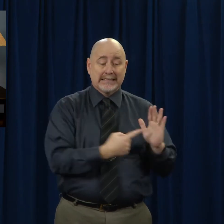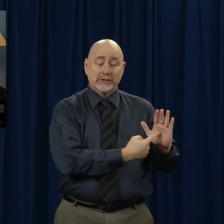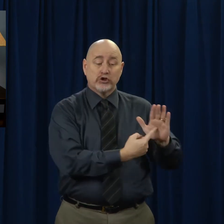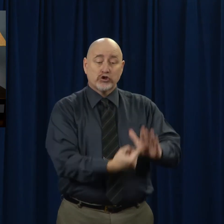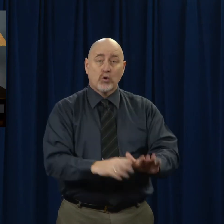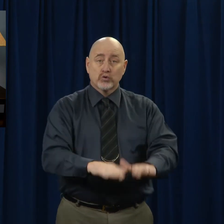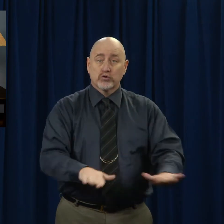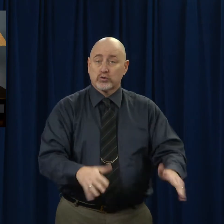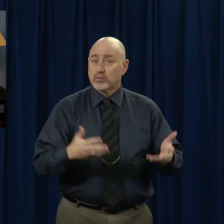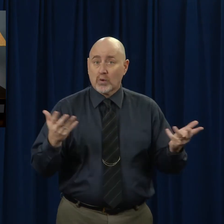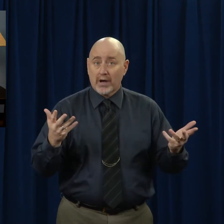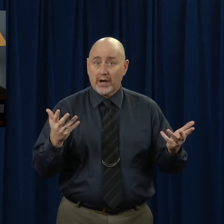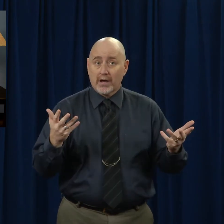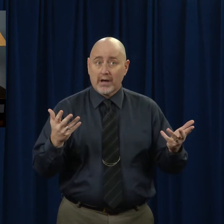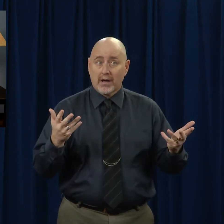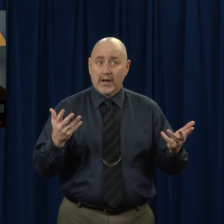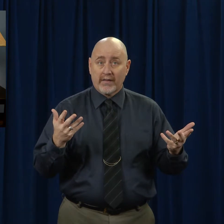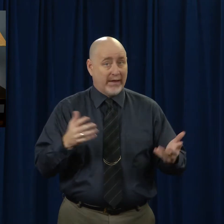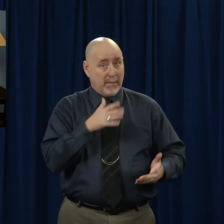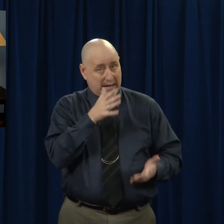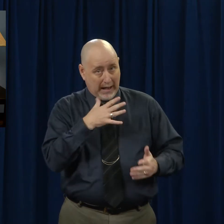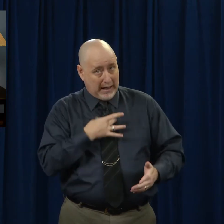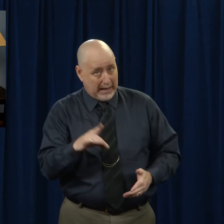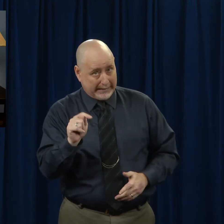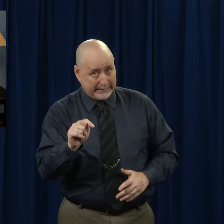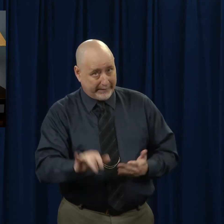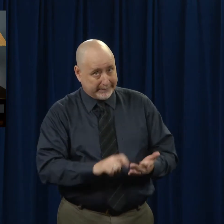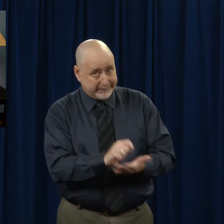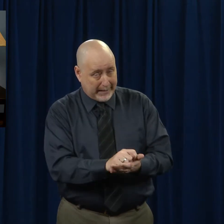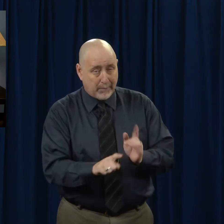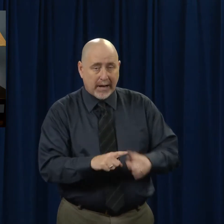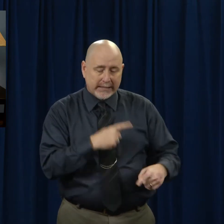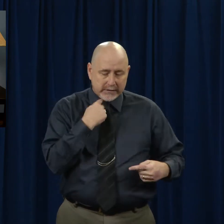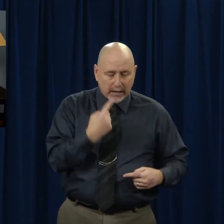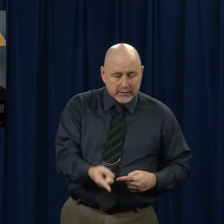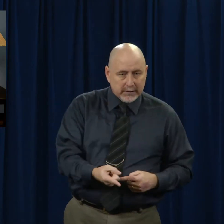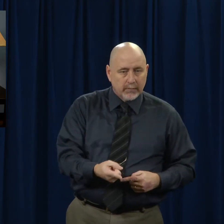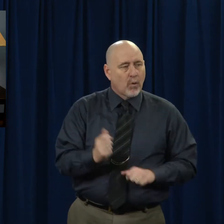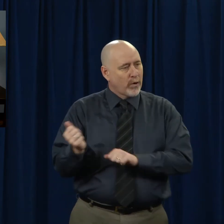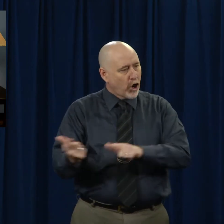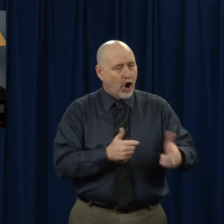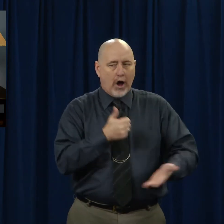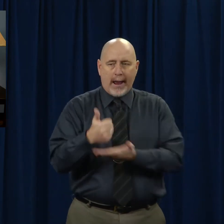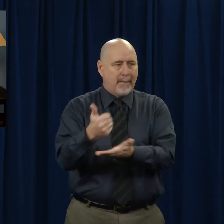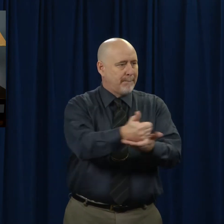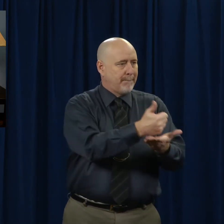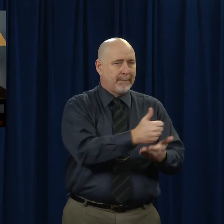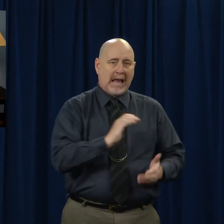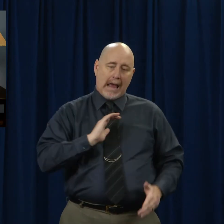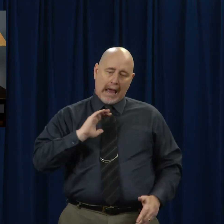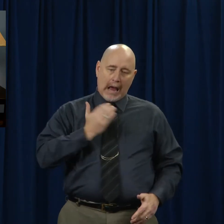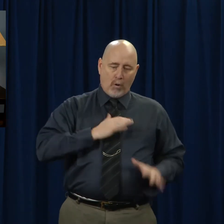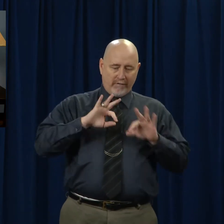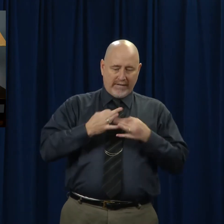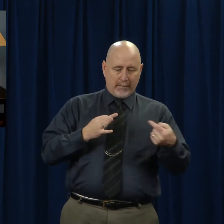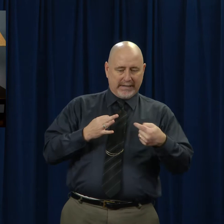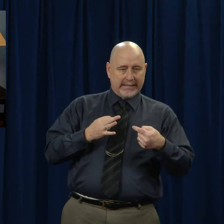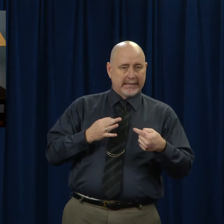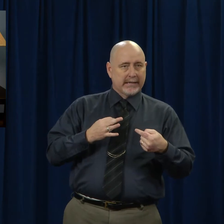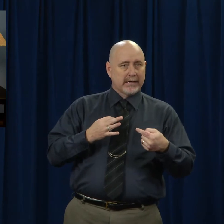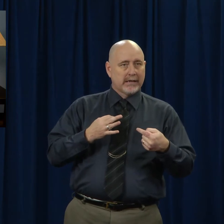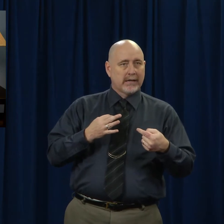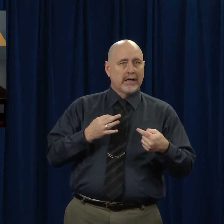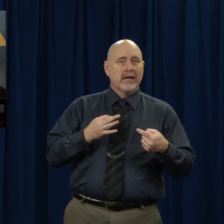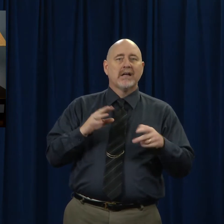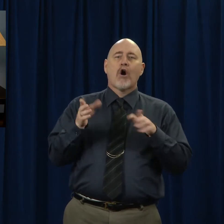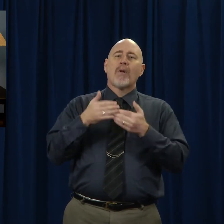the children. They may not appreciate this at the time, but it communicates that we all pitch in because our family represents